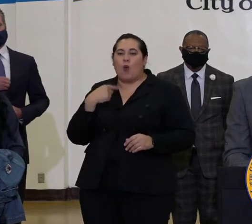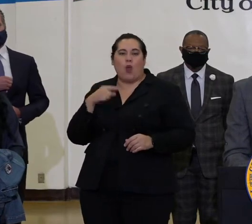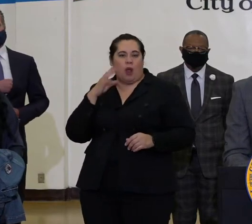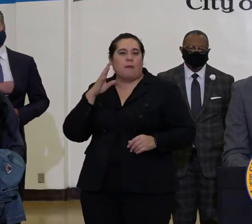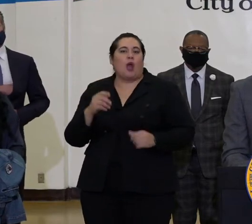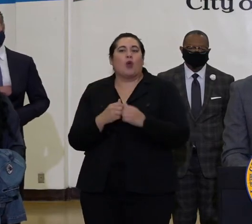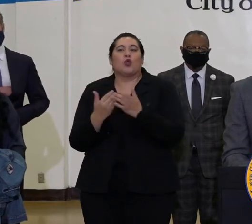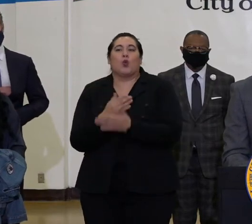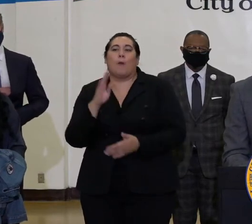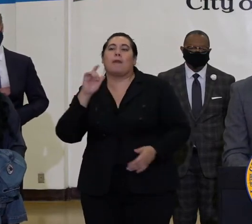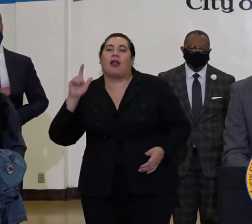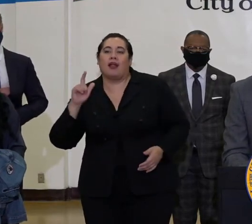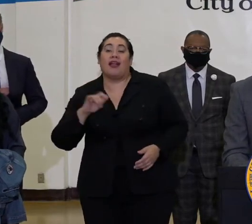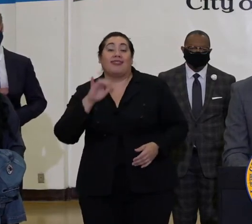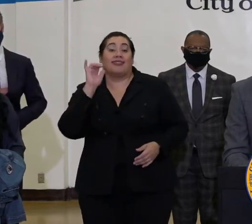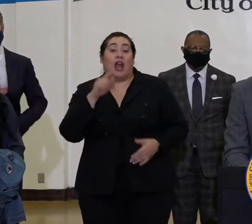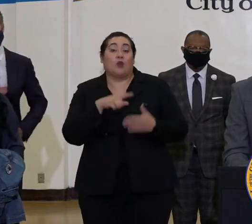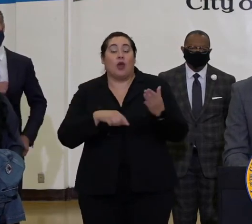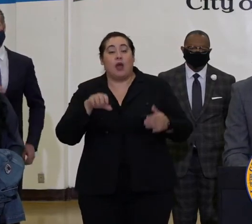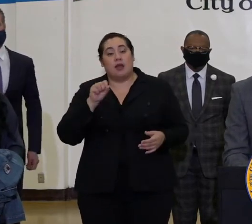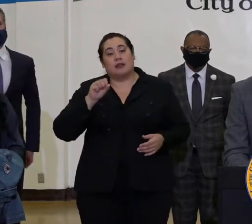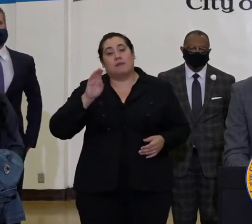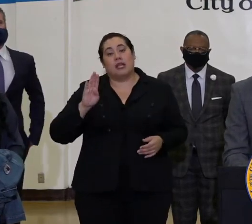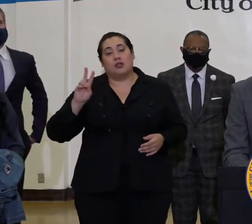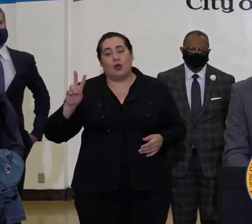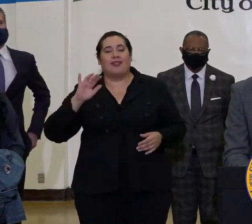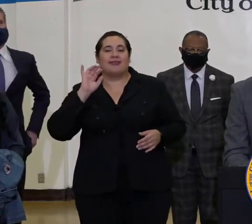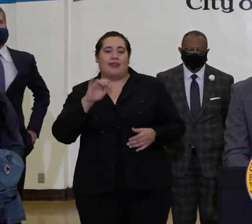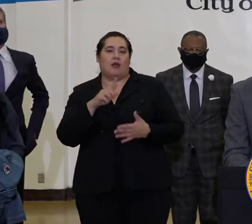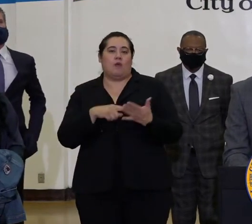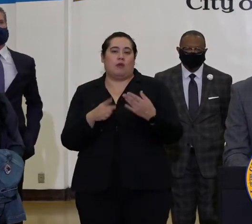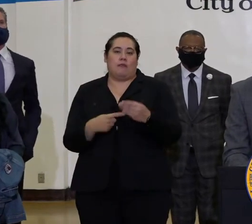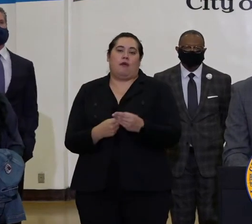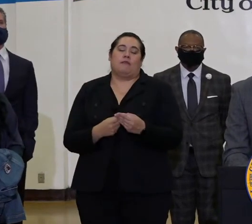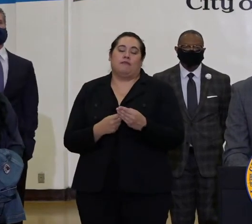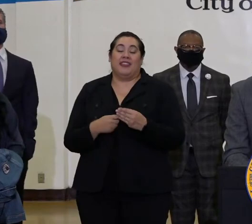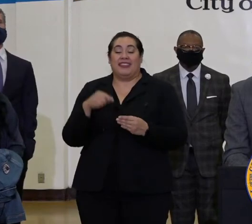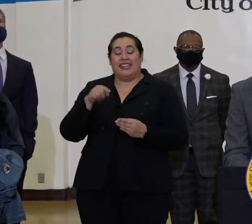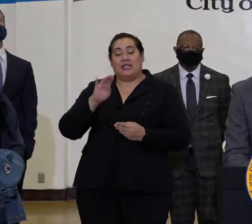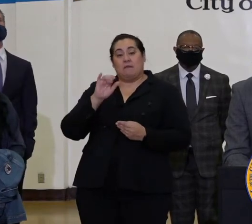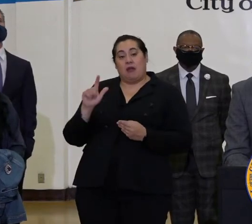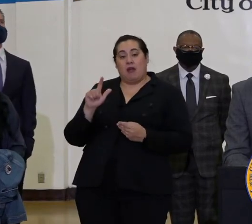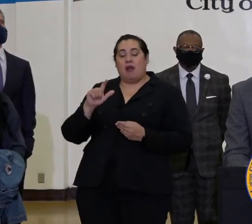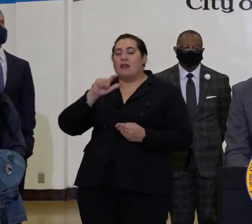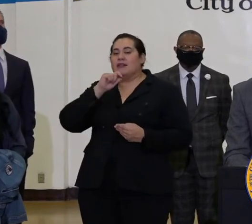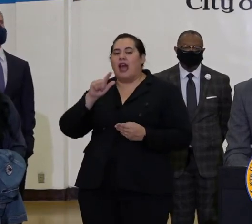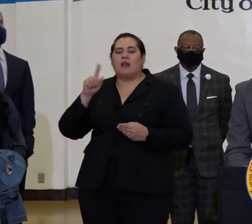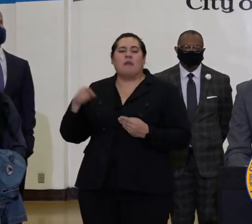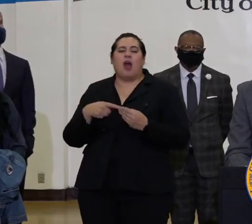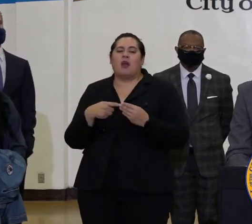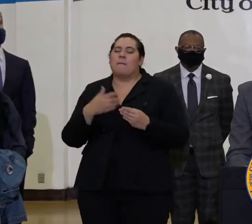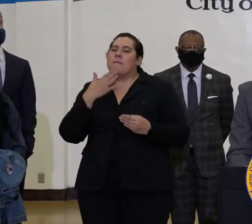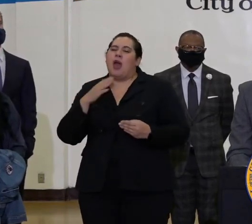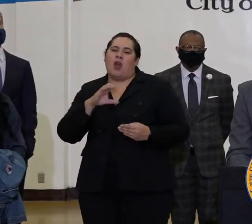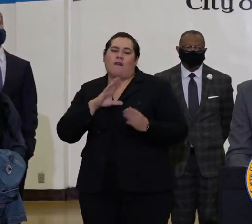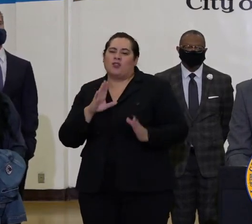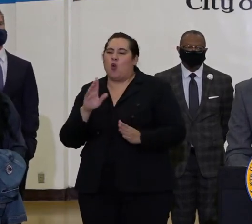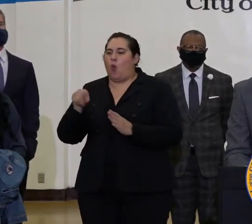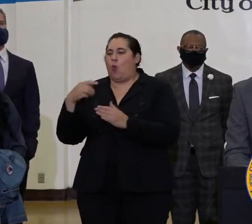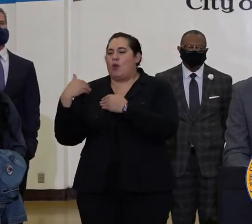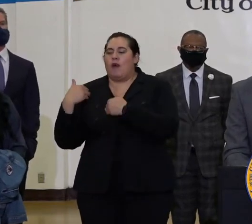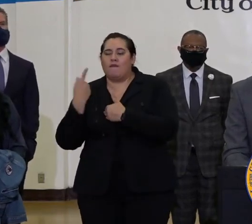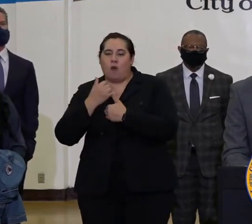back with a new bill, and that's what SB 2 is all about. This bill is not just about holding bad officers accountable